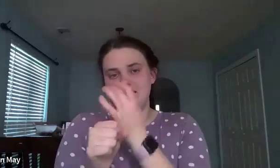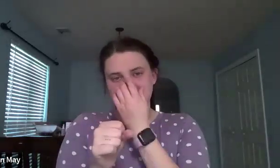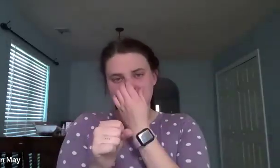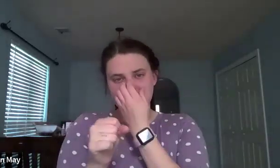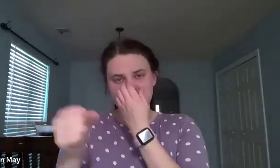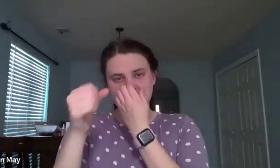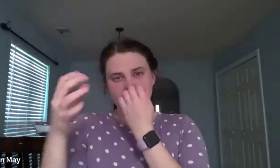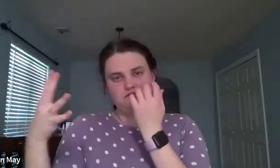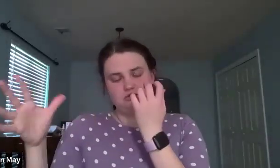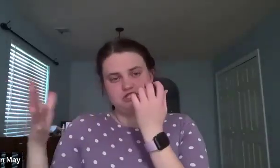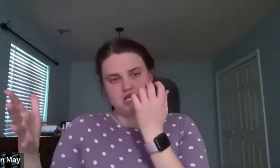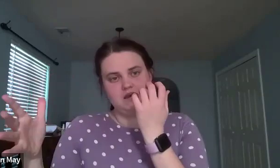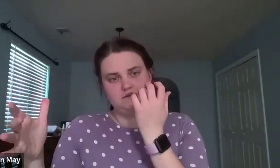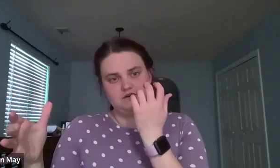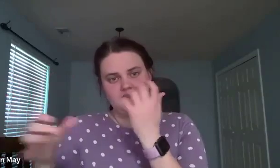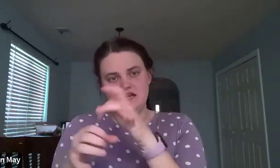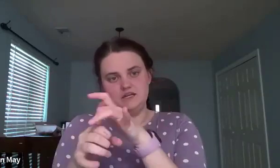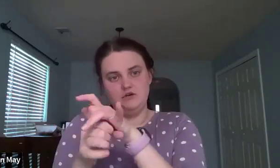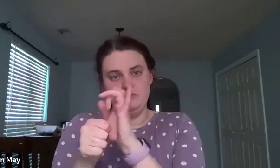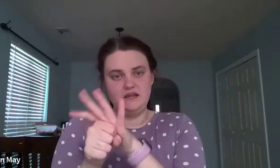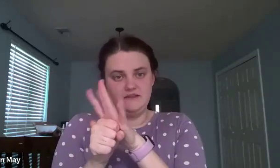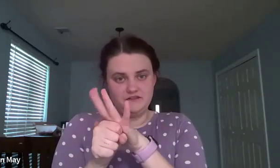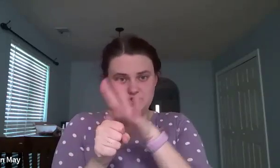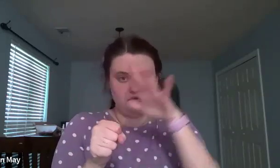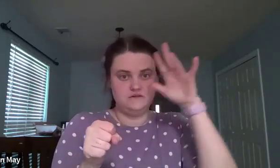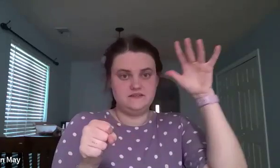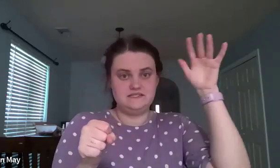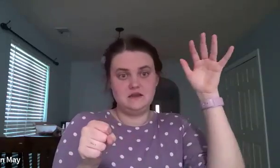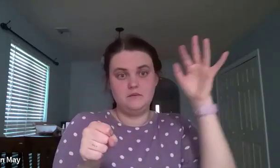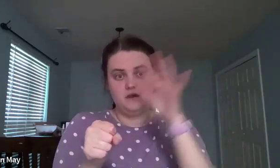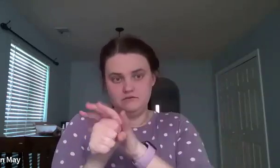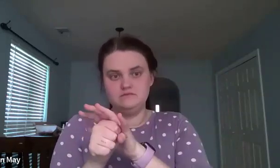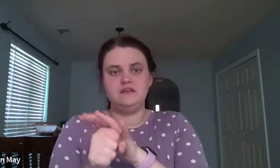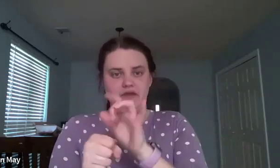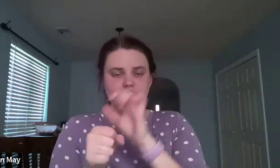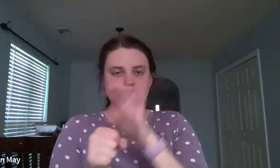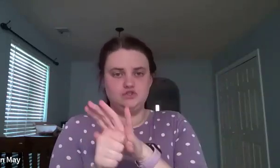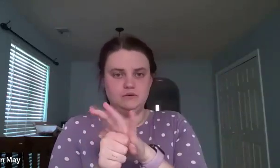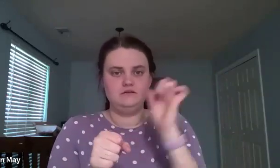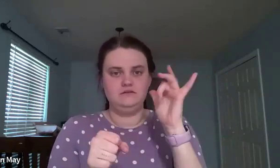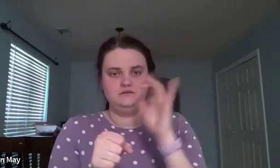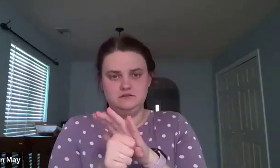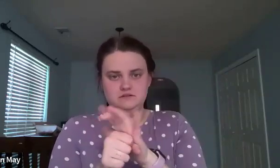It's like the visual, like if you were to shake up your soda can and you open it and like the soda fizzes come out, like that. Soda.